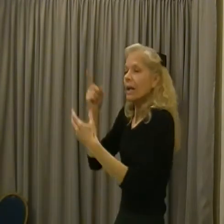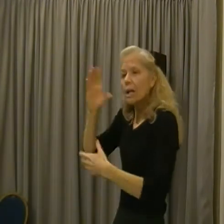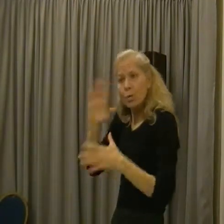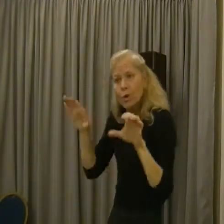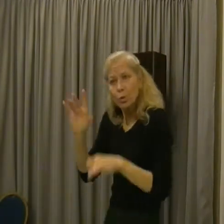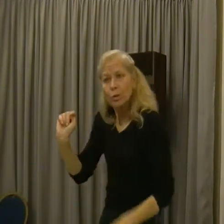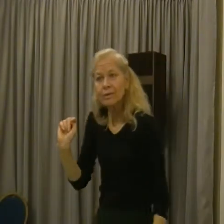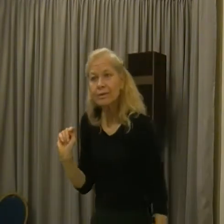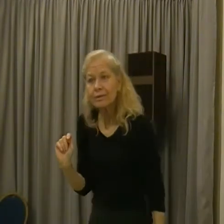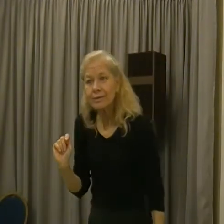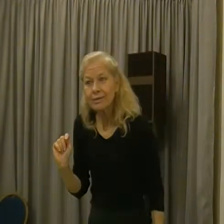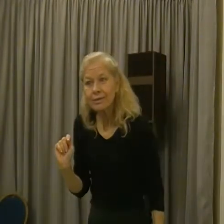when we learn to pray,